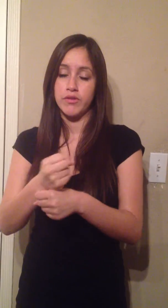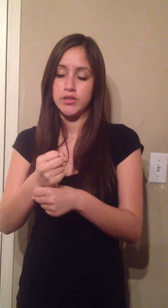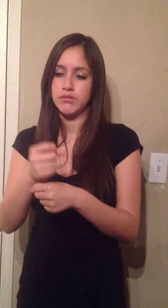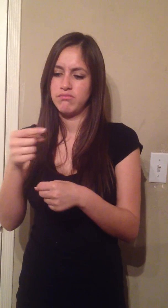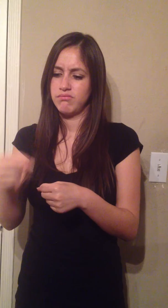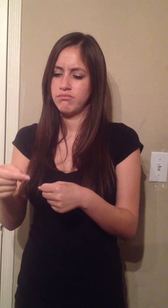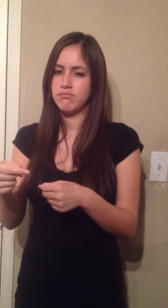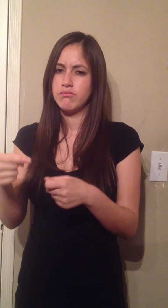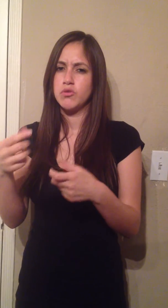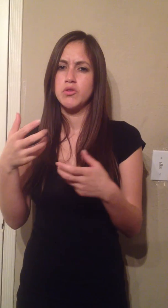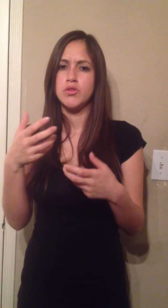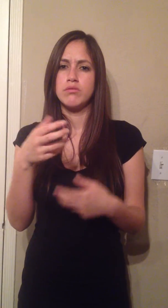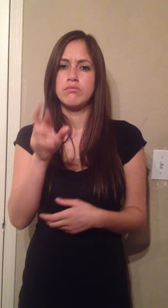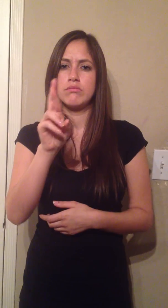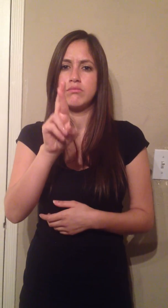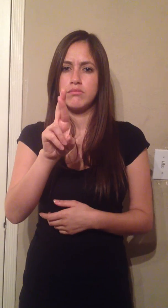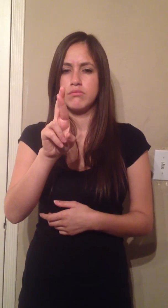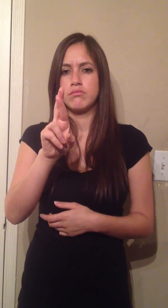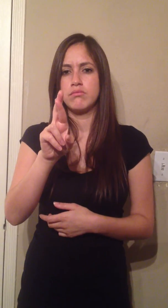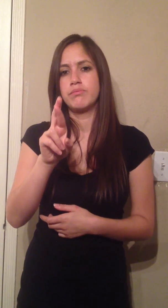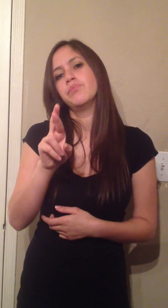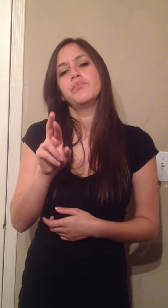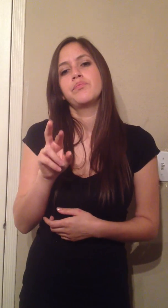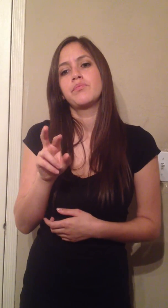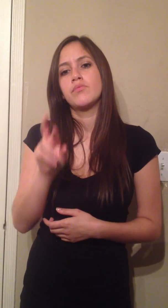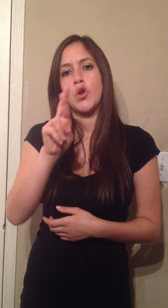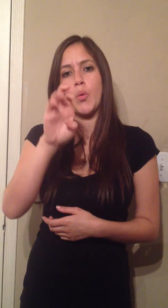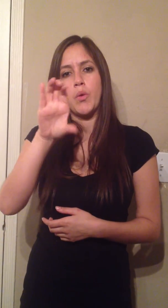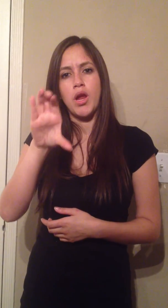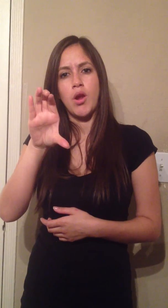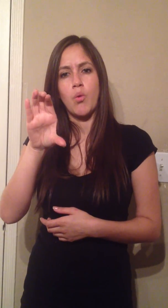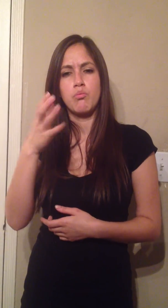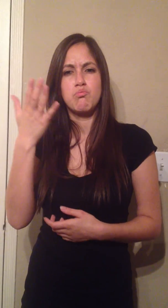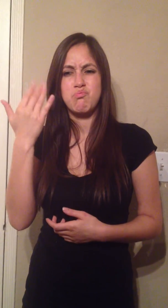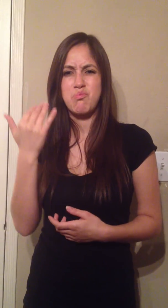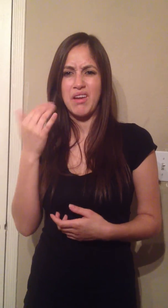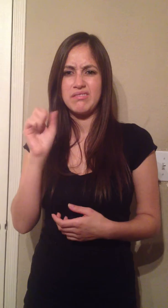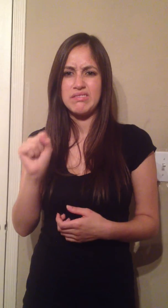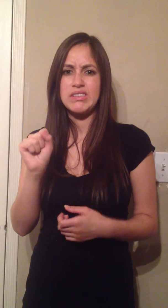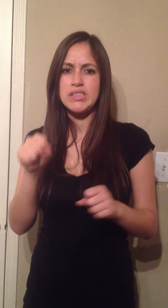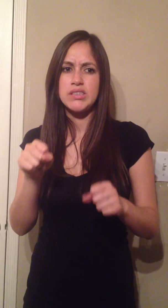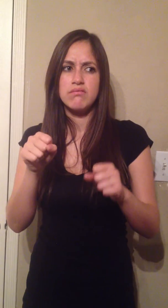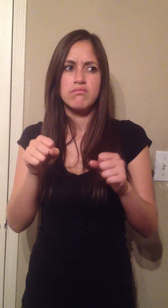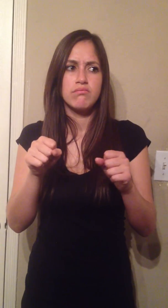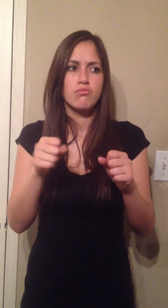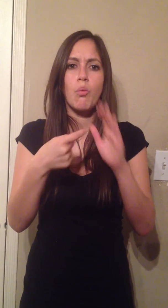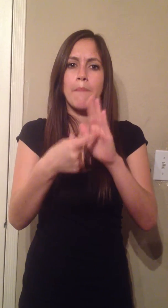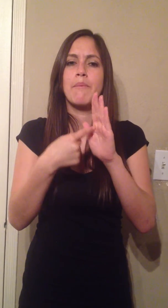Yeah, this could stand for lots of things, right? And that's what we were talking about before. You don't want to get confused about that. But I'm going to